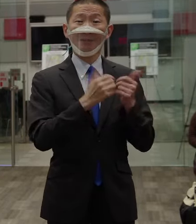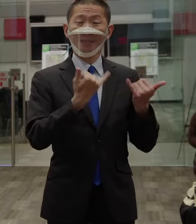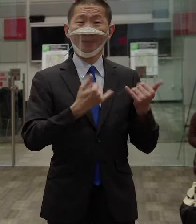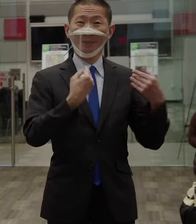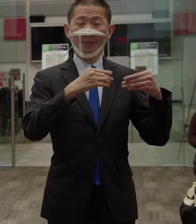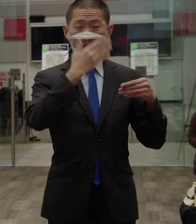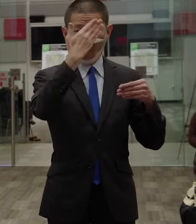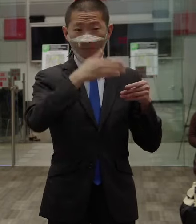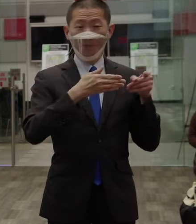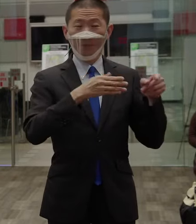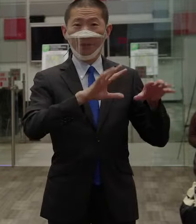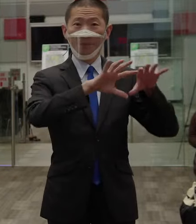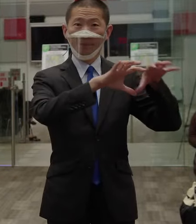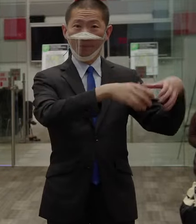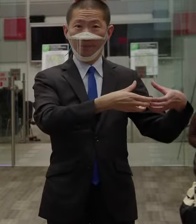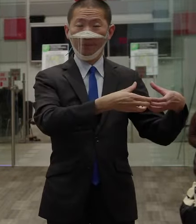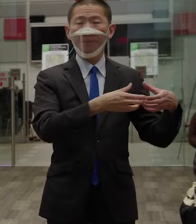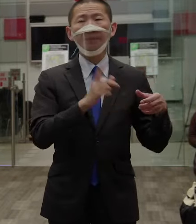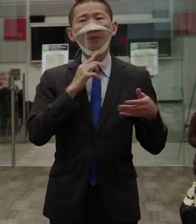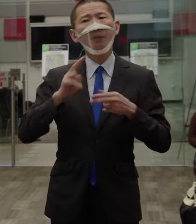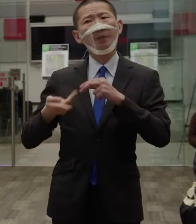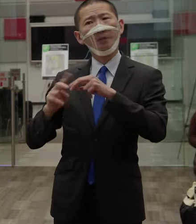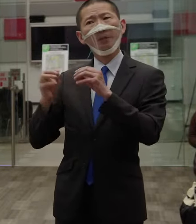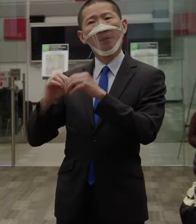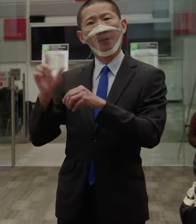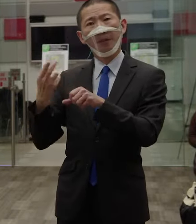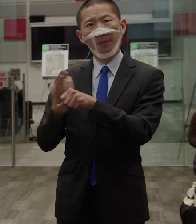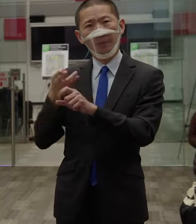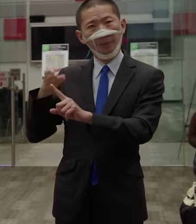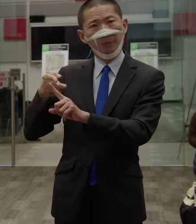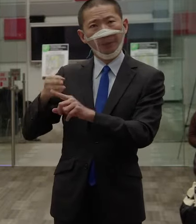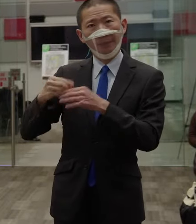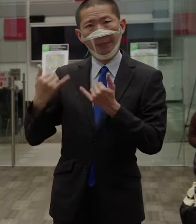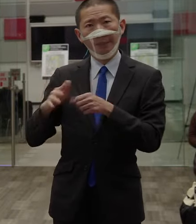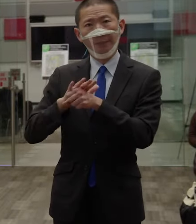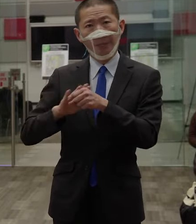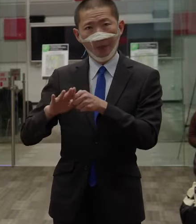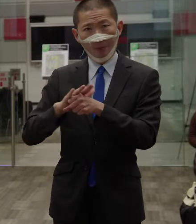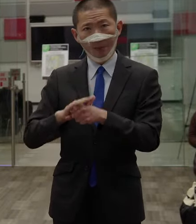storefront significantly increased library use in this area.